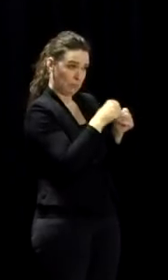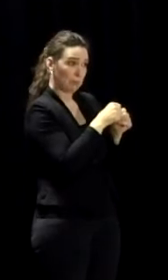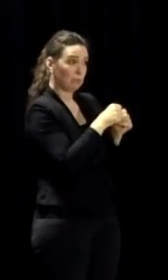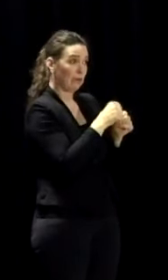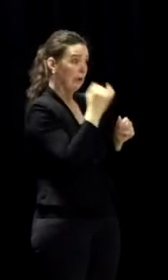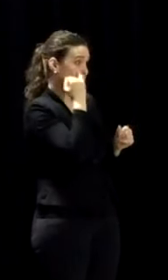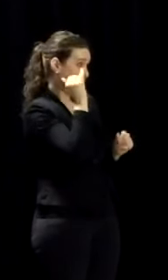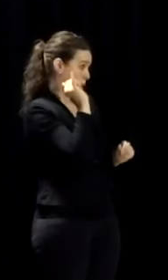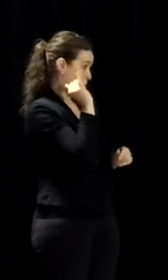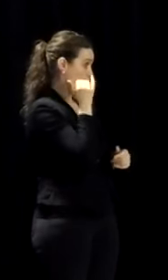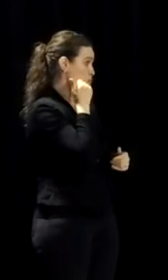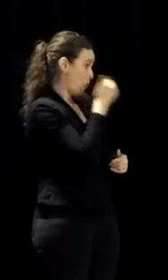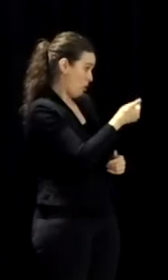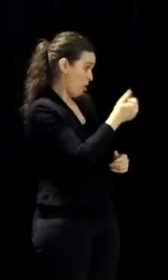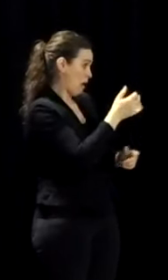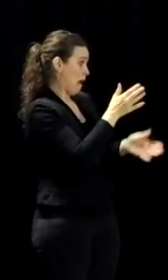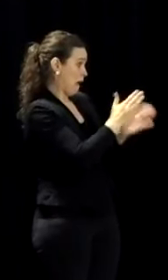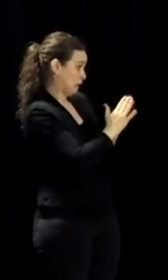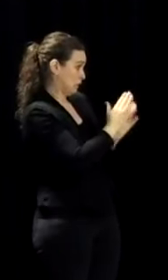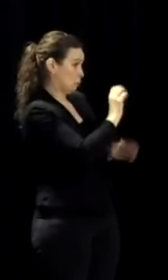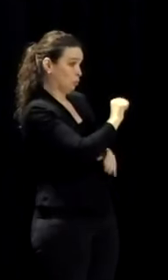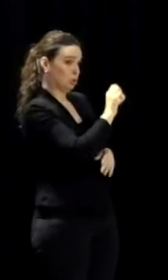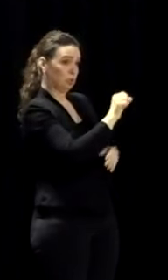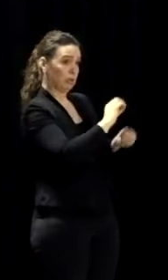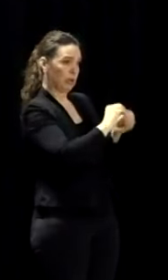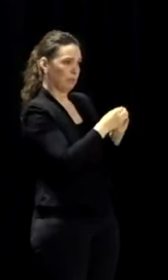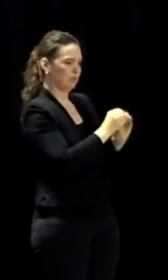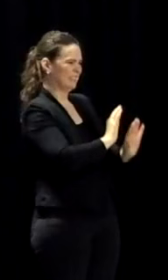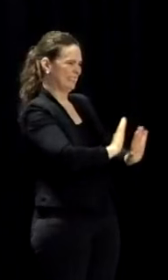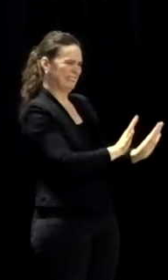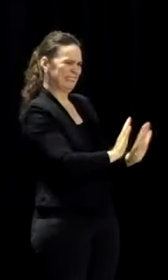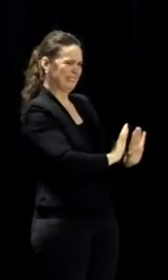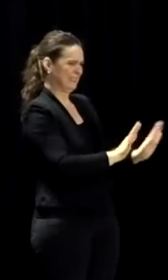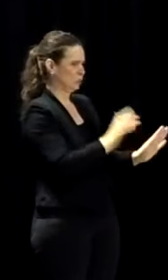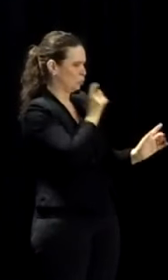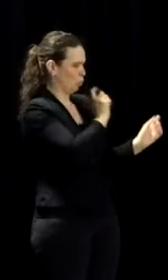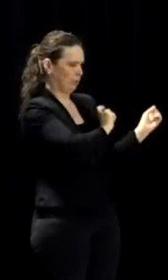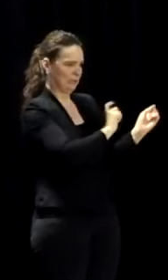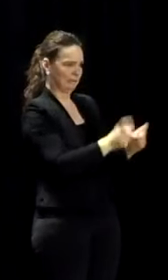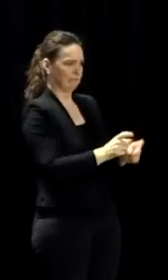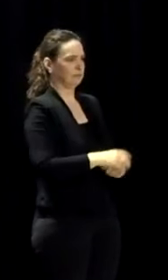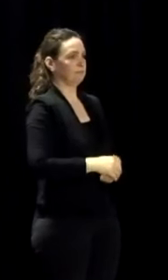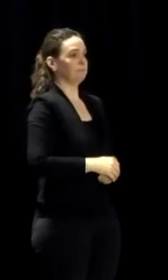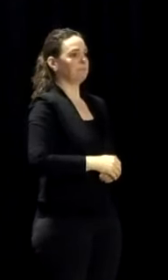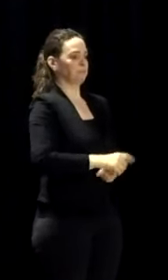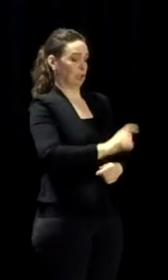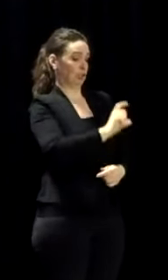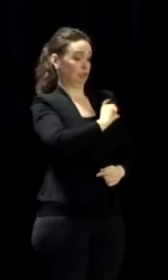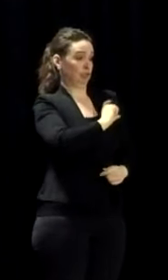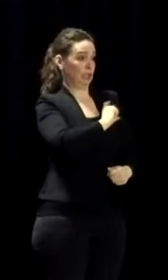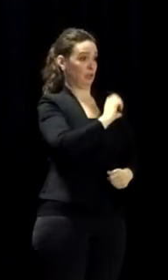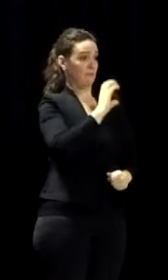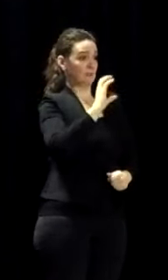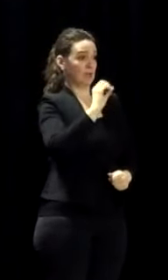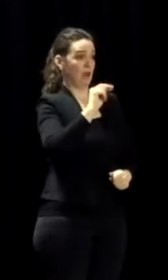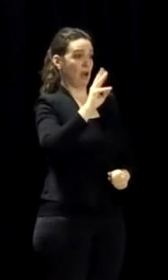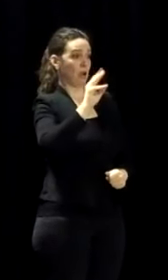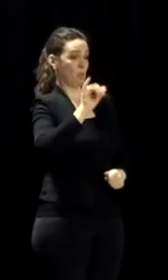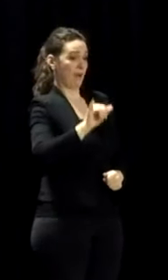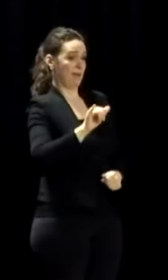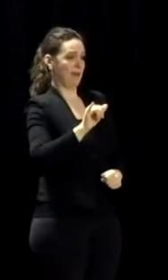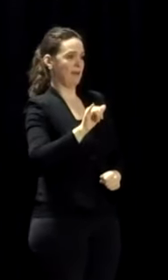but Sheriff Conway has been dealing with this for a period of time, and I want to call up Sheriff Conway to give some words